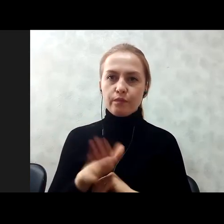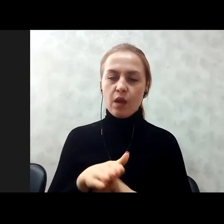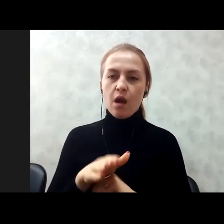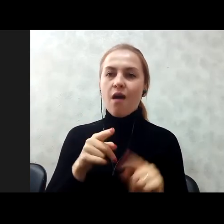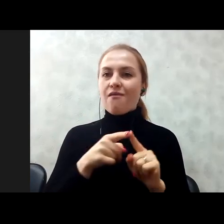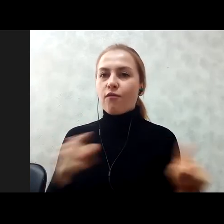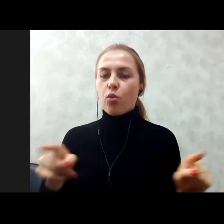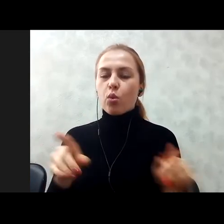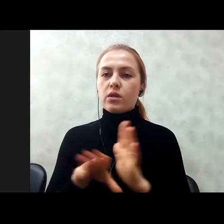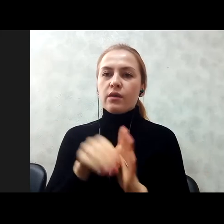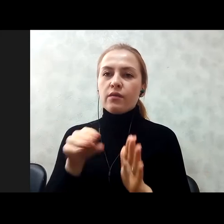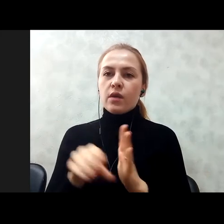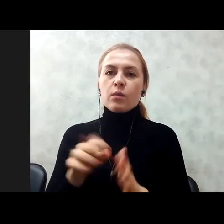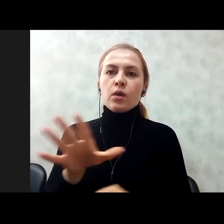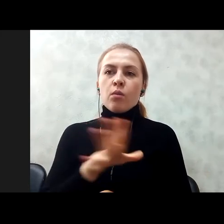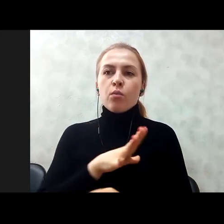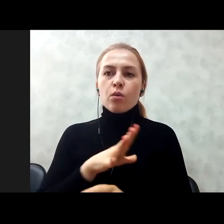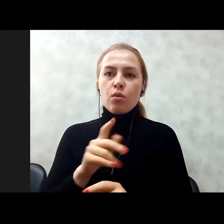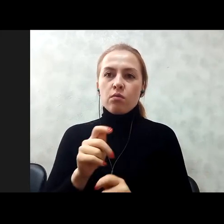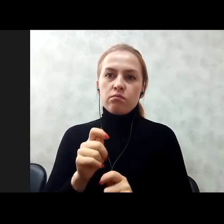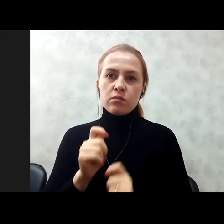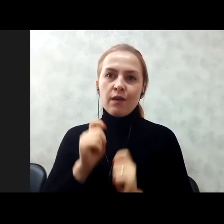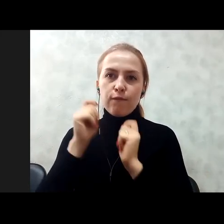And in the course of the elections,